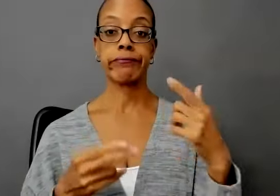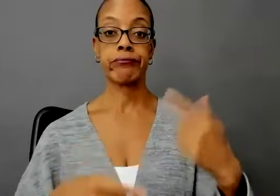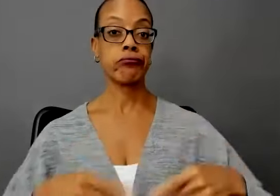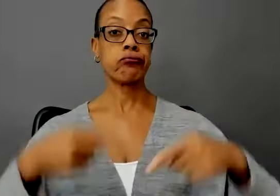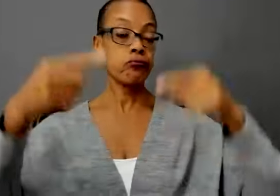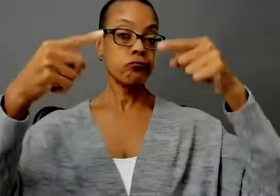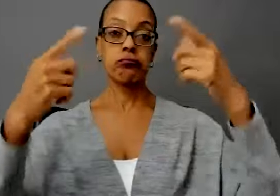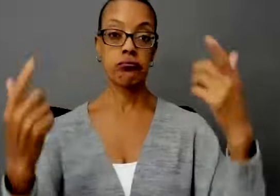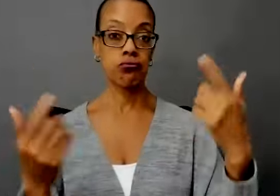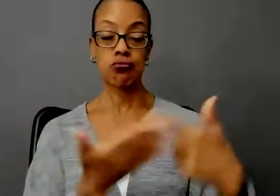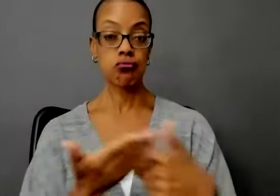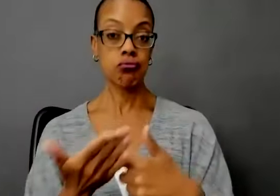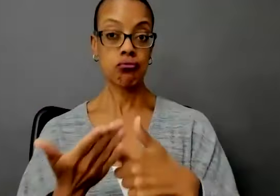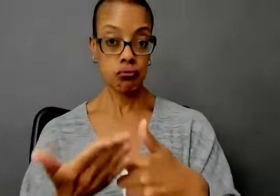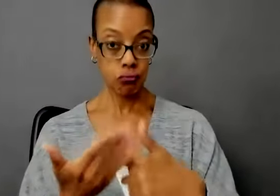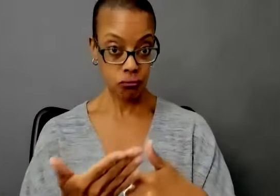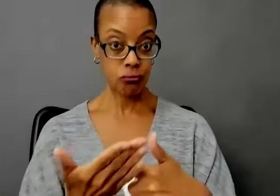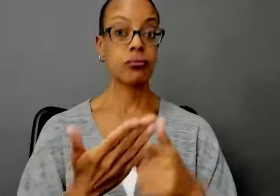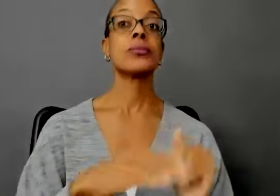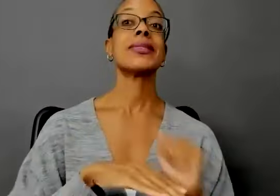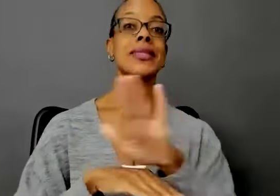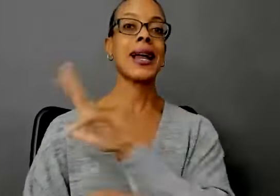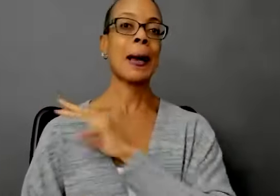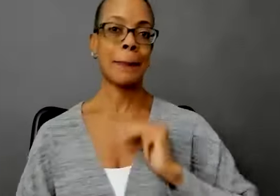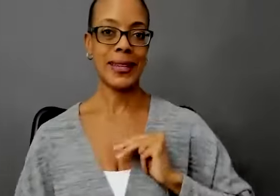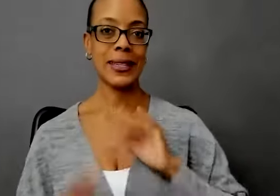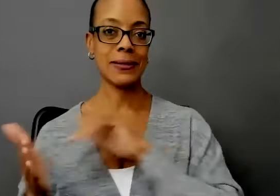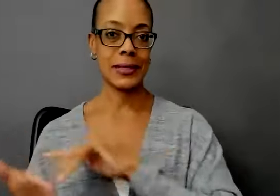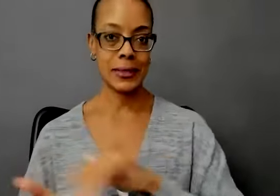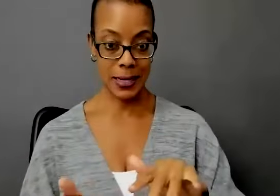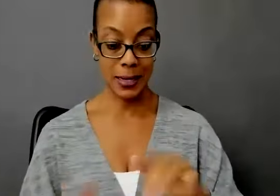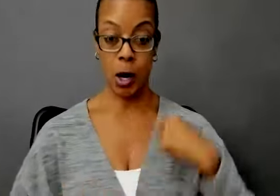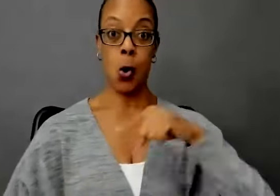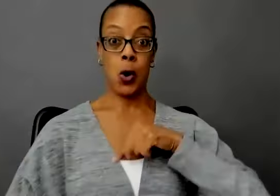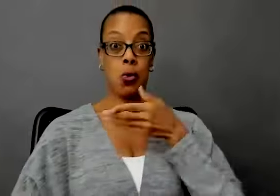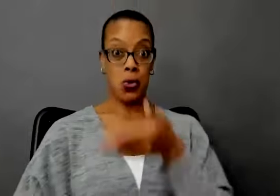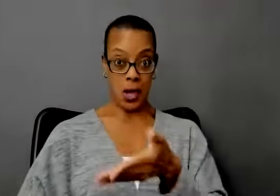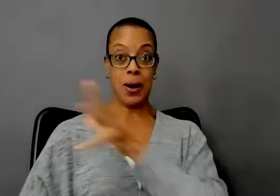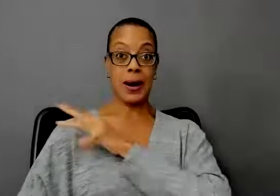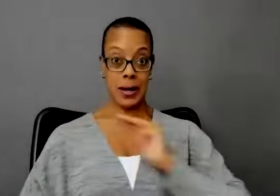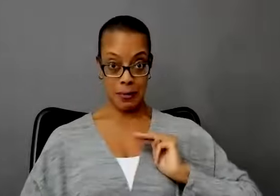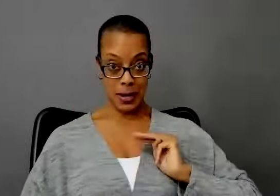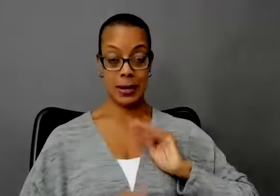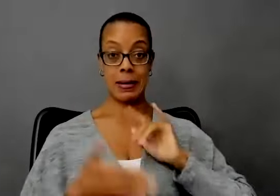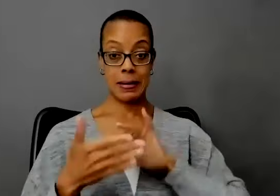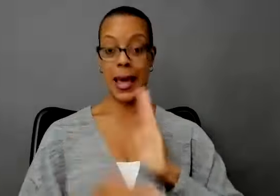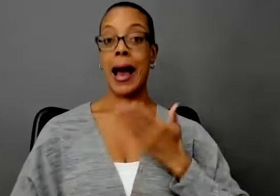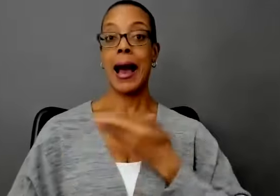senators, and then it was sent to committee for study. So we were able to appear in committee we were able to give our insight and